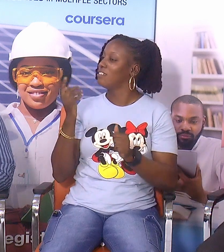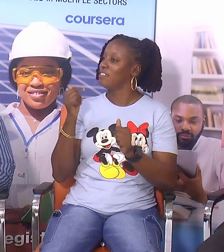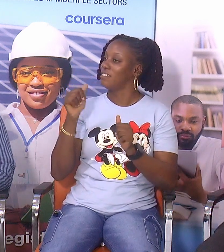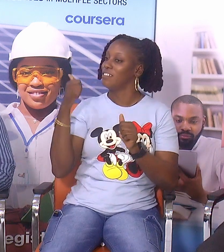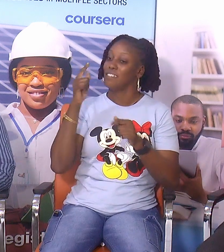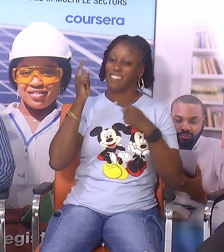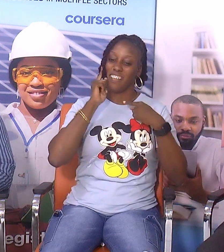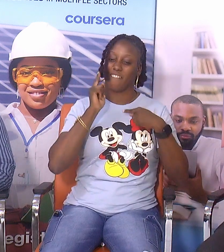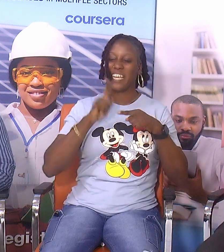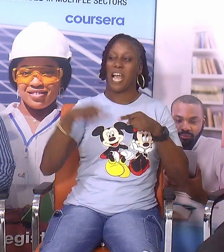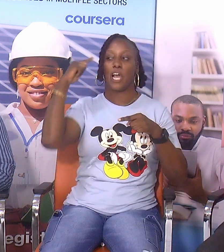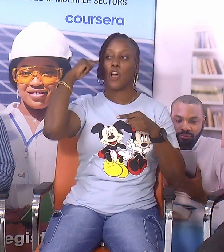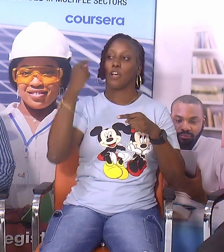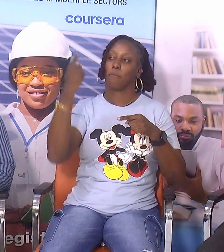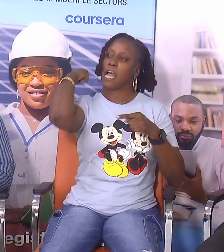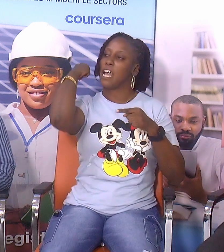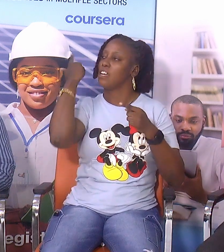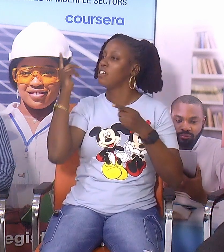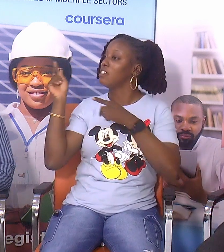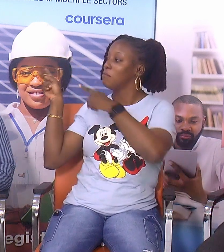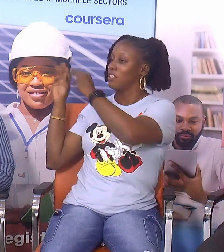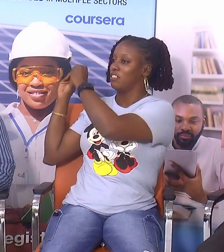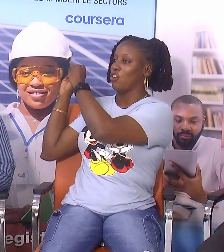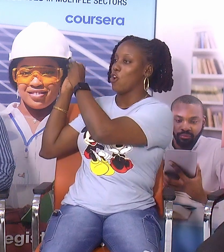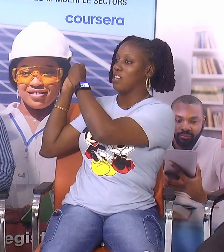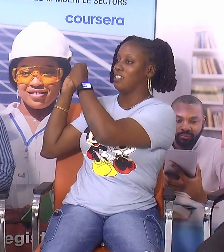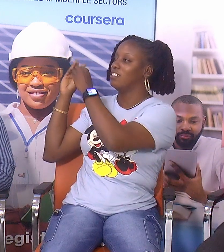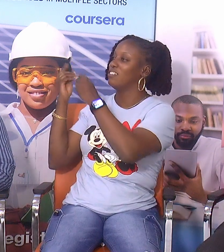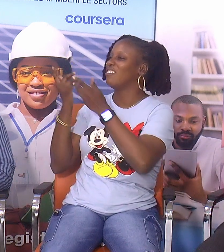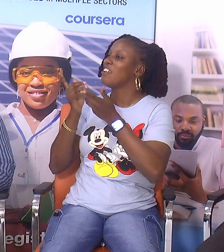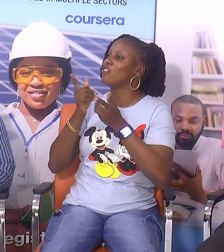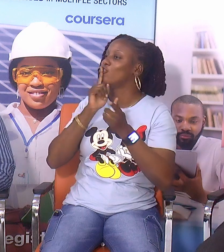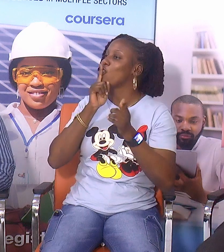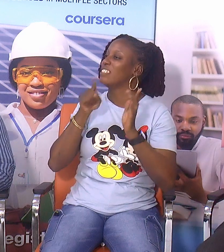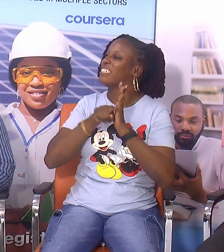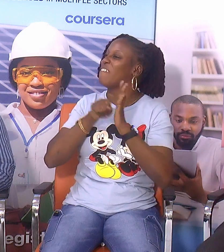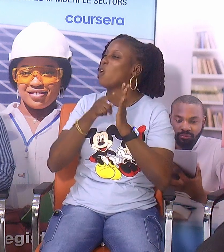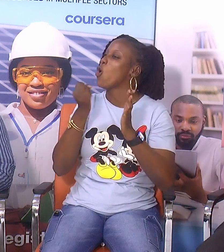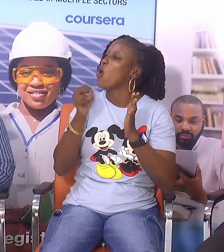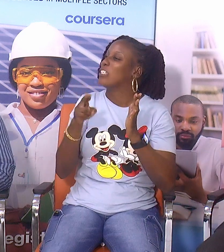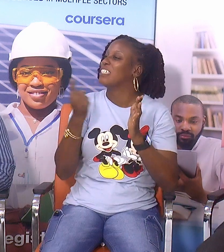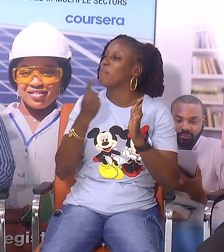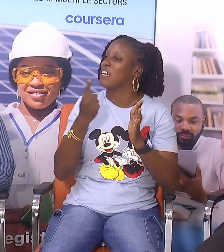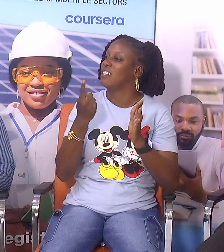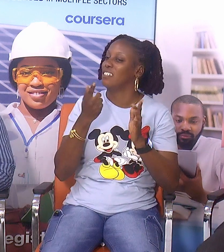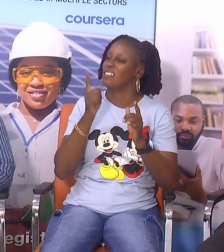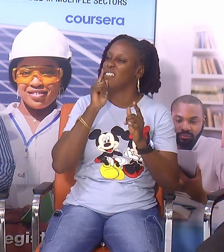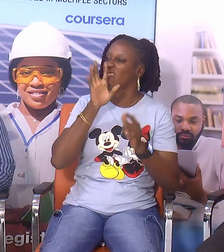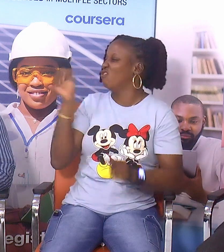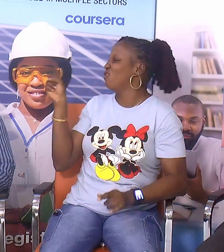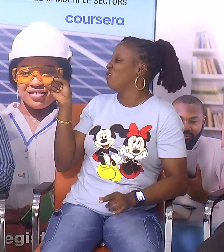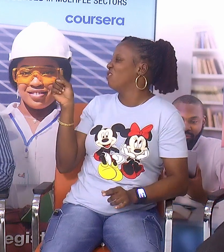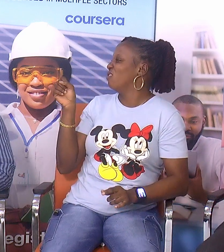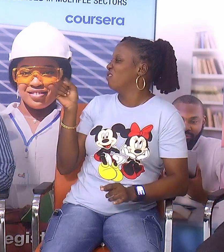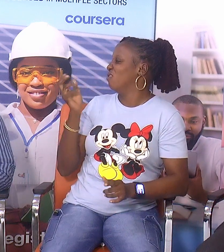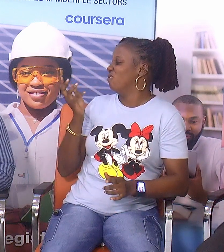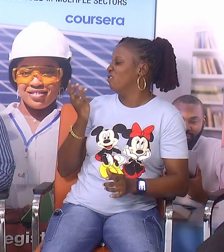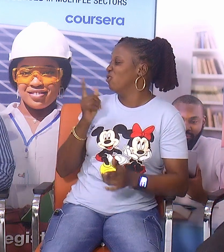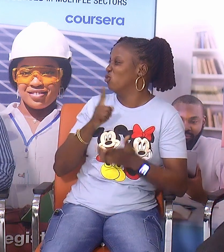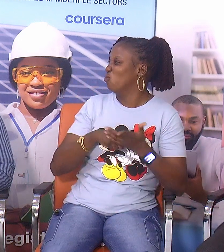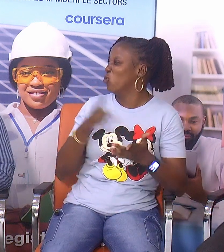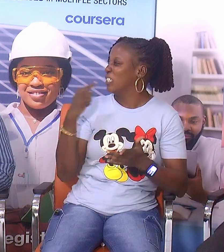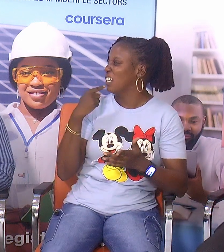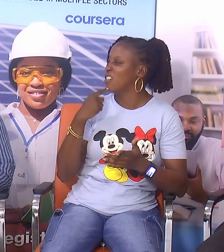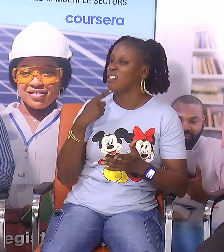people who are talking behind our backs. I mean, we're deaf and you're behind there talking. And sometimes people say negative